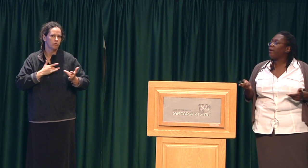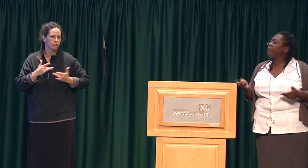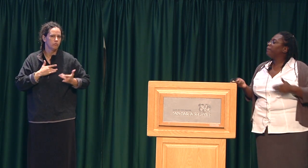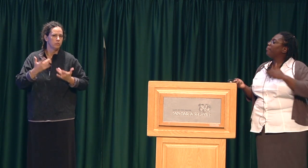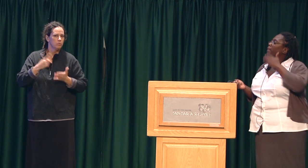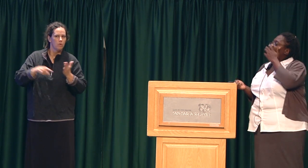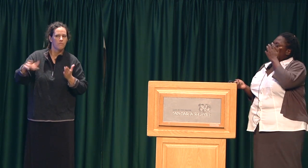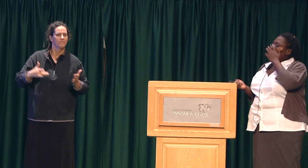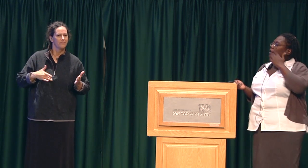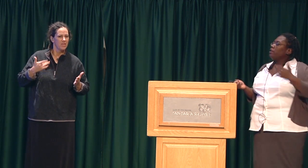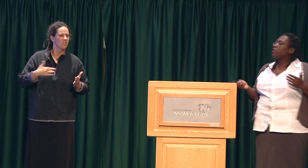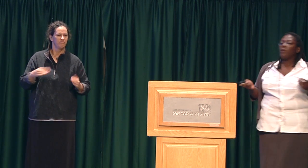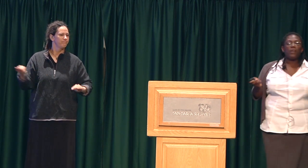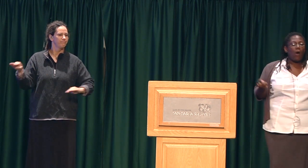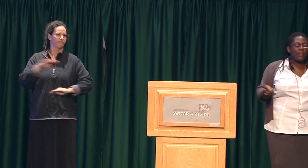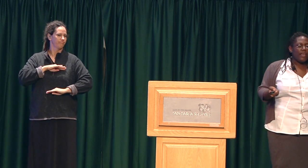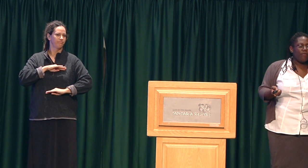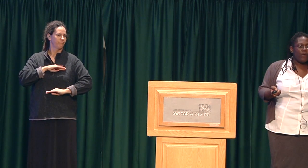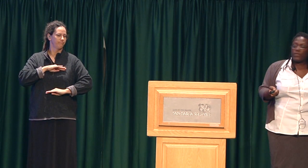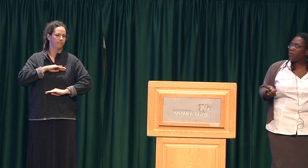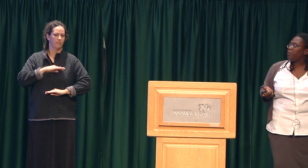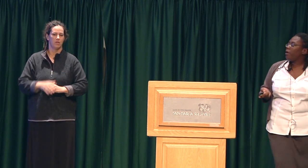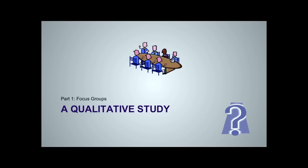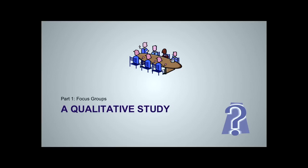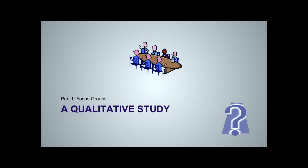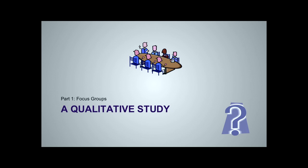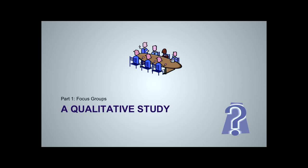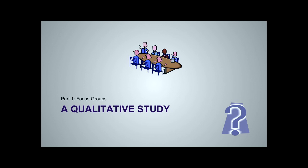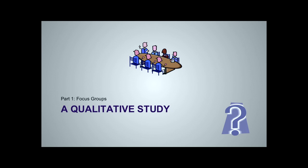medical care? So it was a qualitative focus group